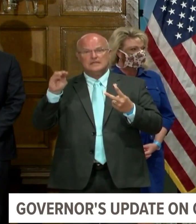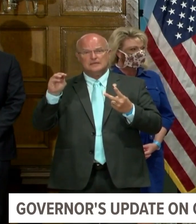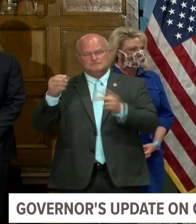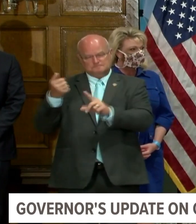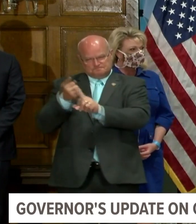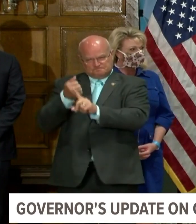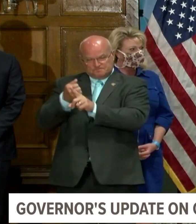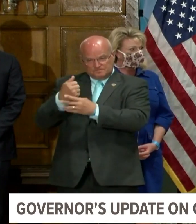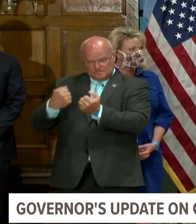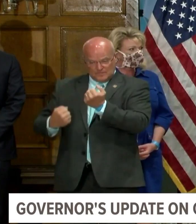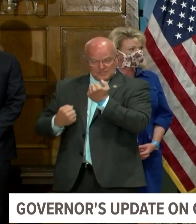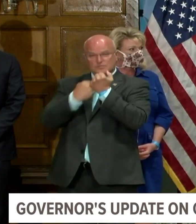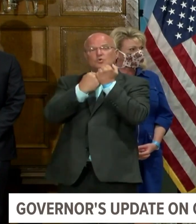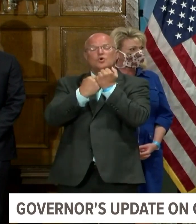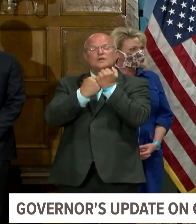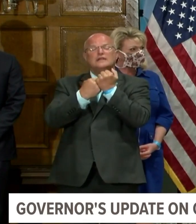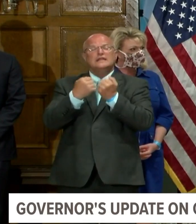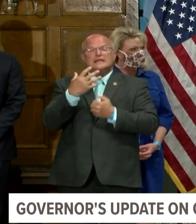supported and